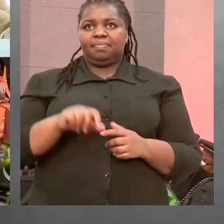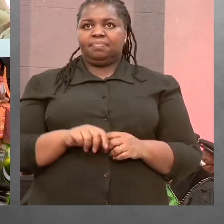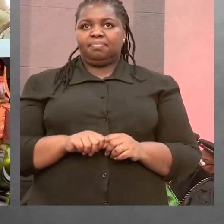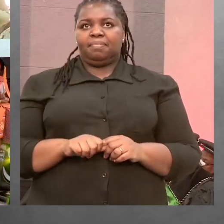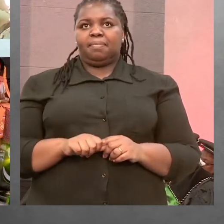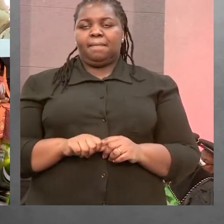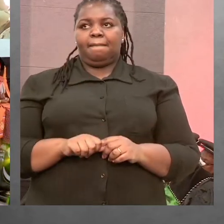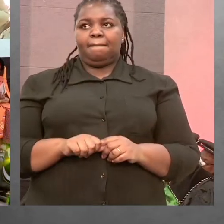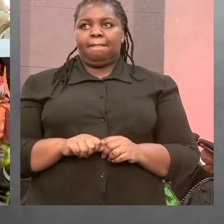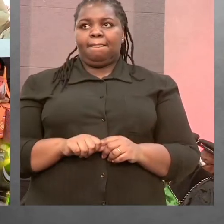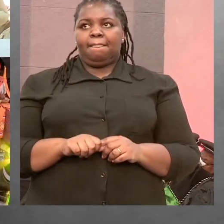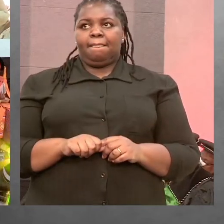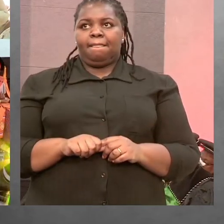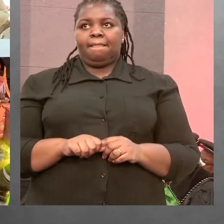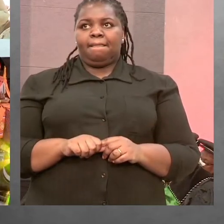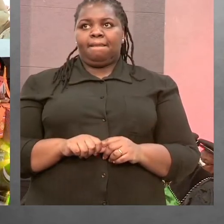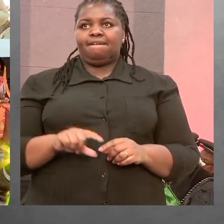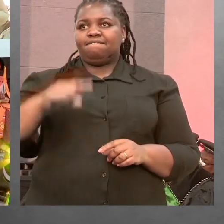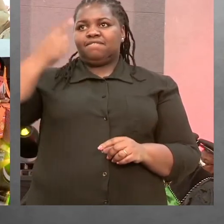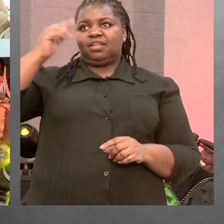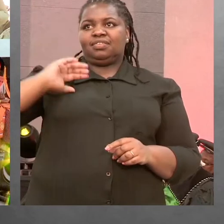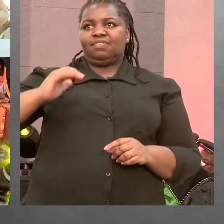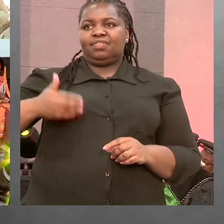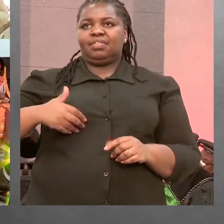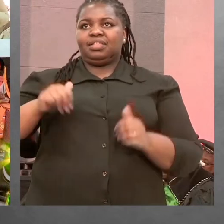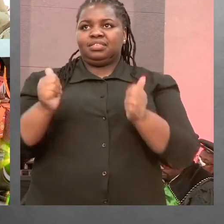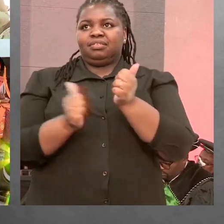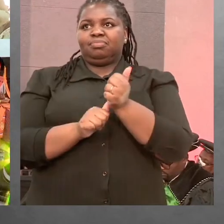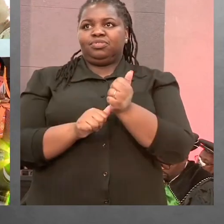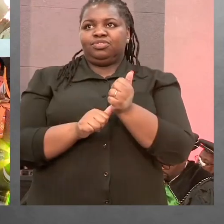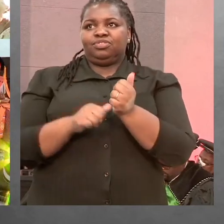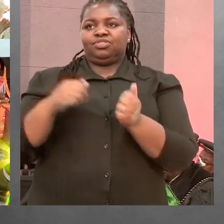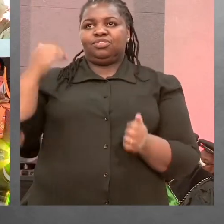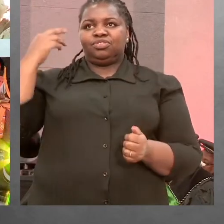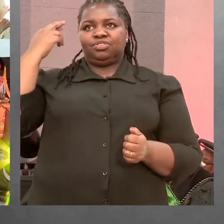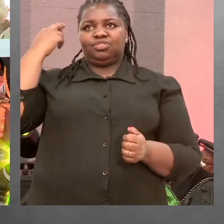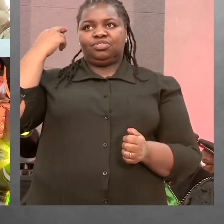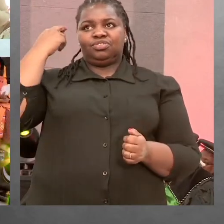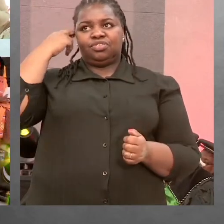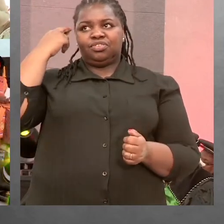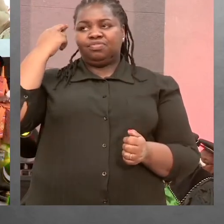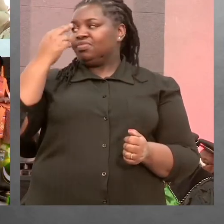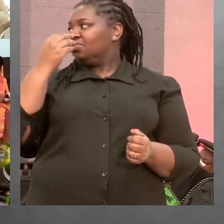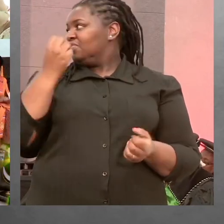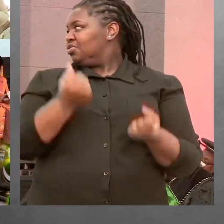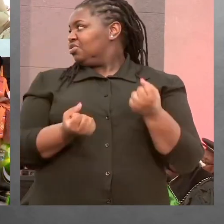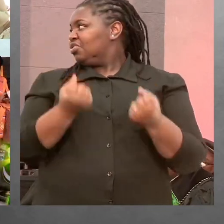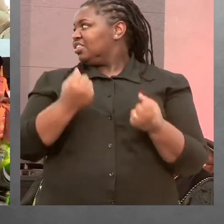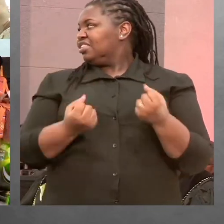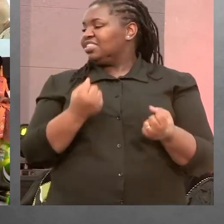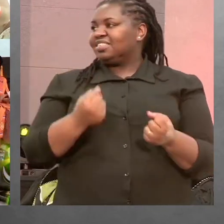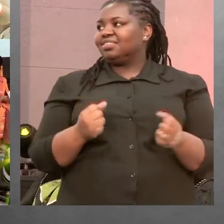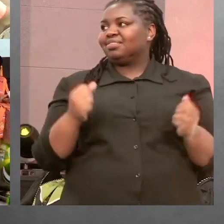Constitutional Court, first female Deputy Chief Justice, by the way.